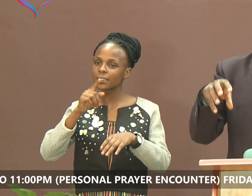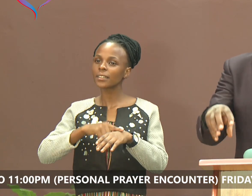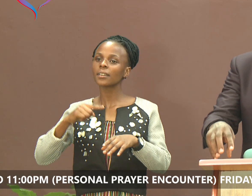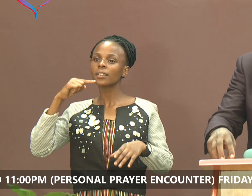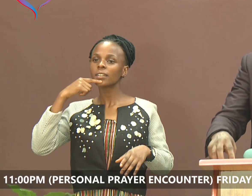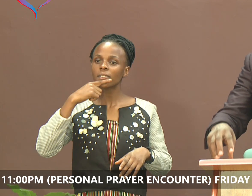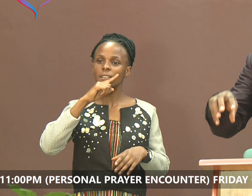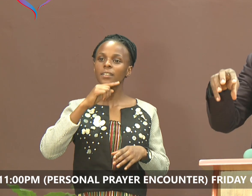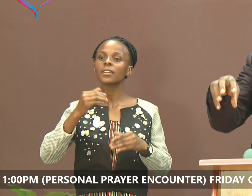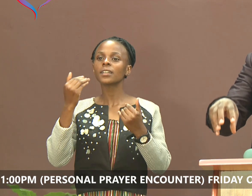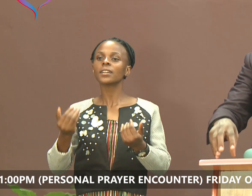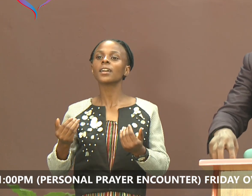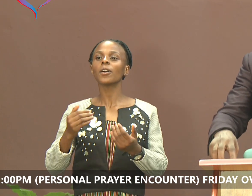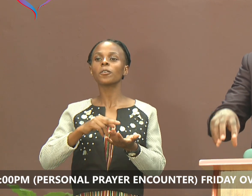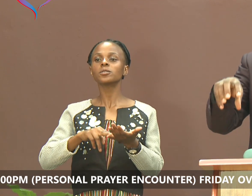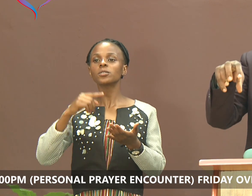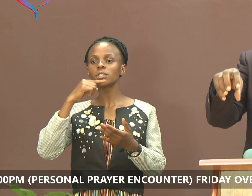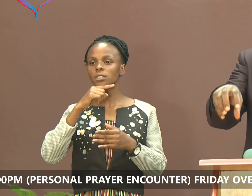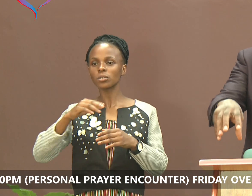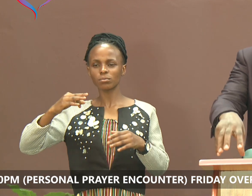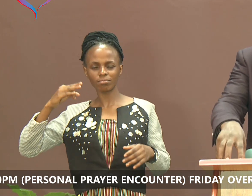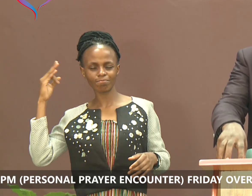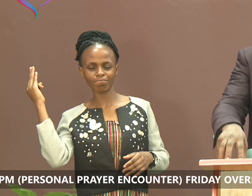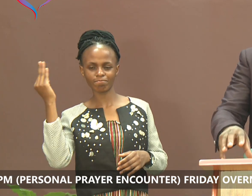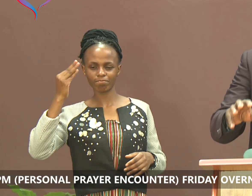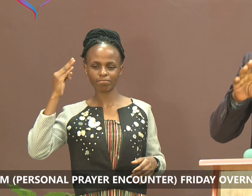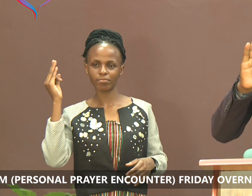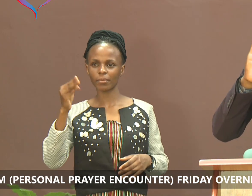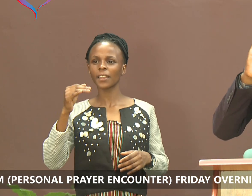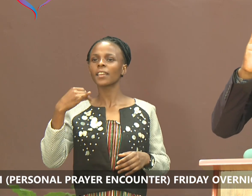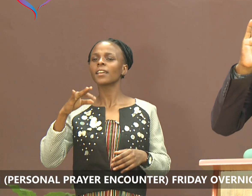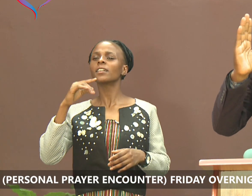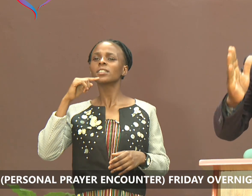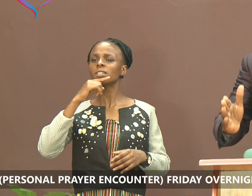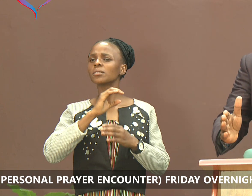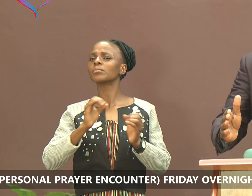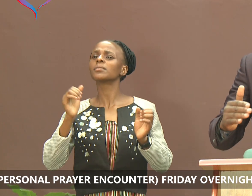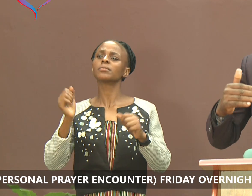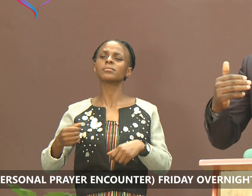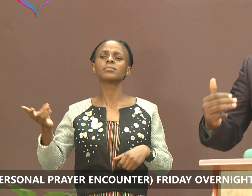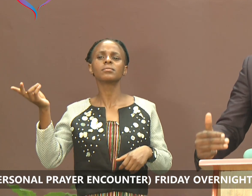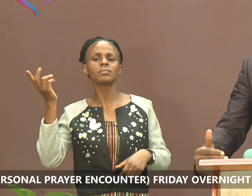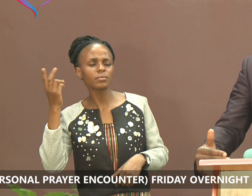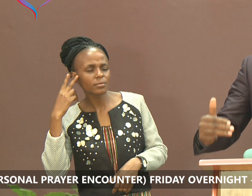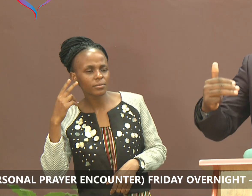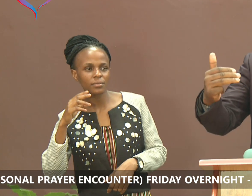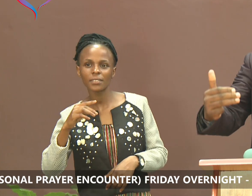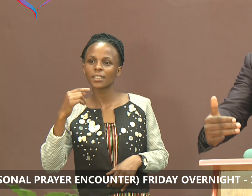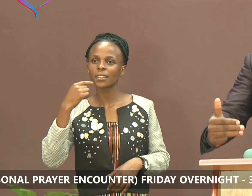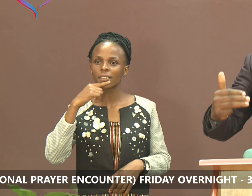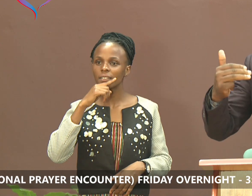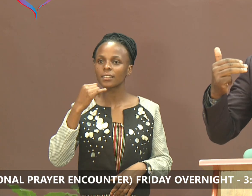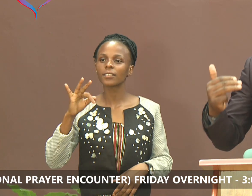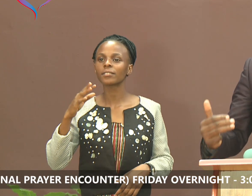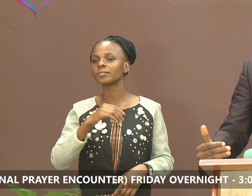ko mu njiri lwa social media kubera senga tebaddewo senga kati tewali awulira njiri tujja do to do atine mebandi